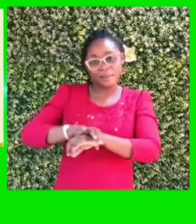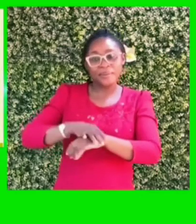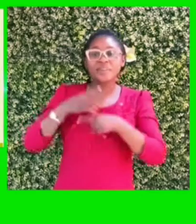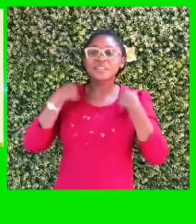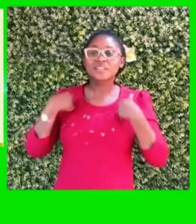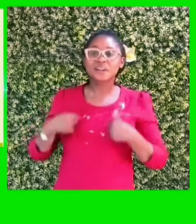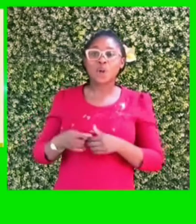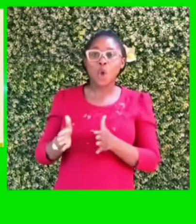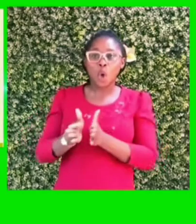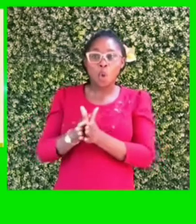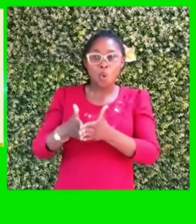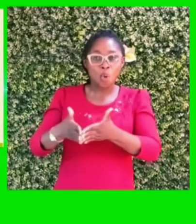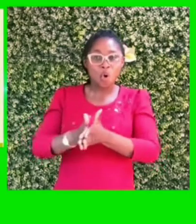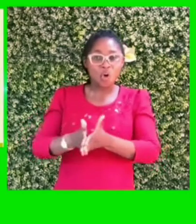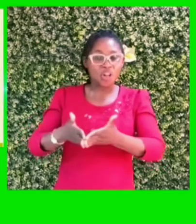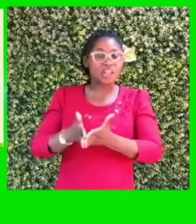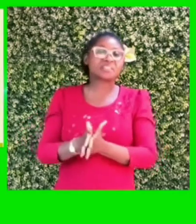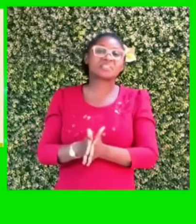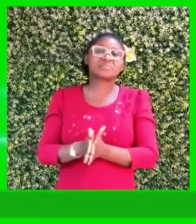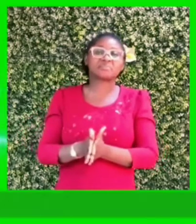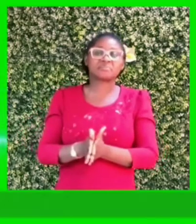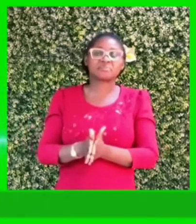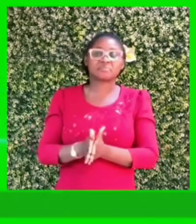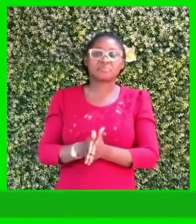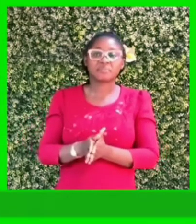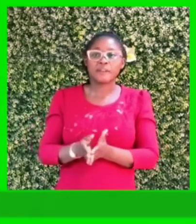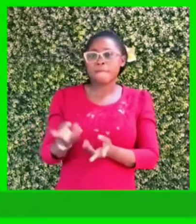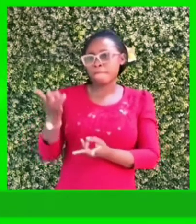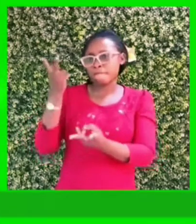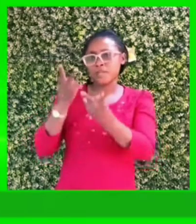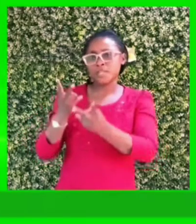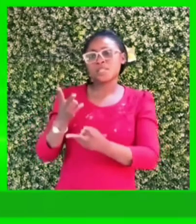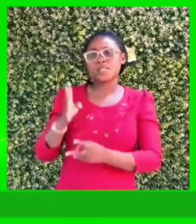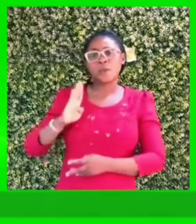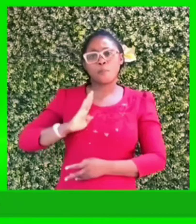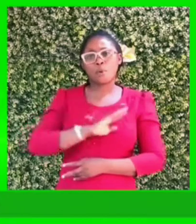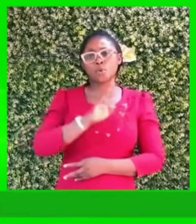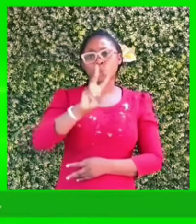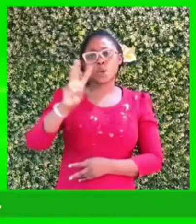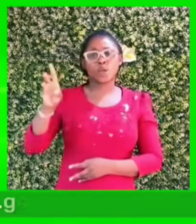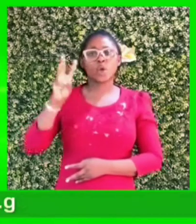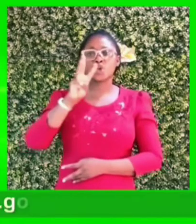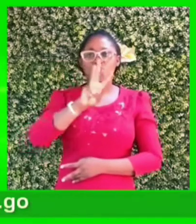necklaces, wallets, or purses. Visit the board's website